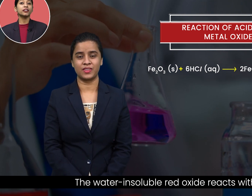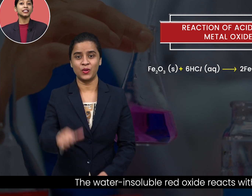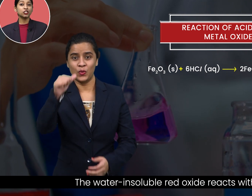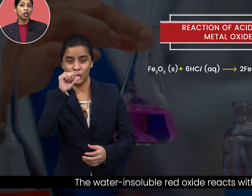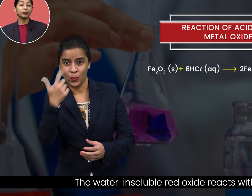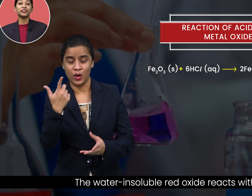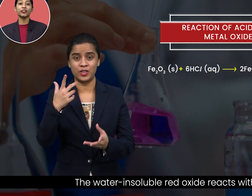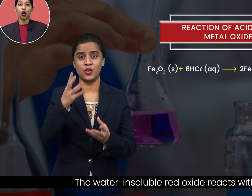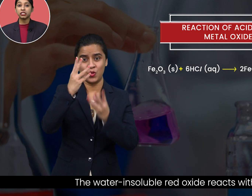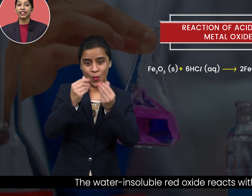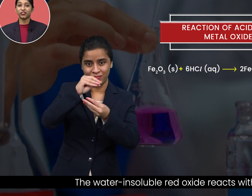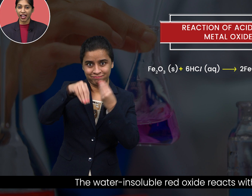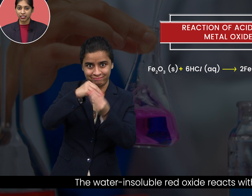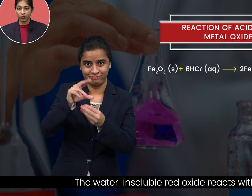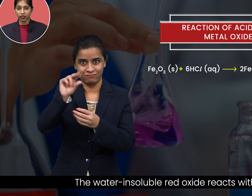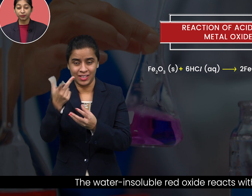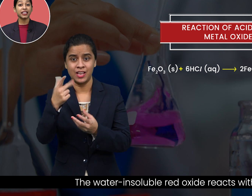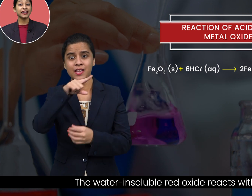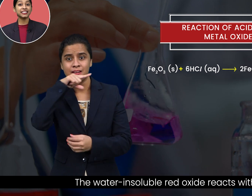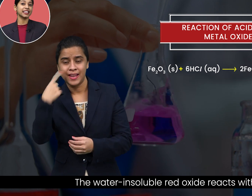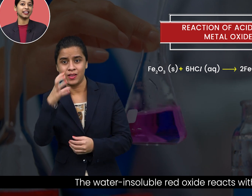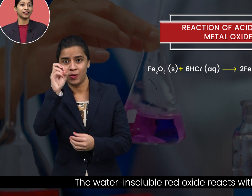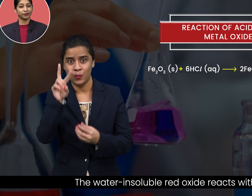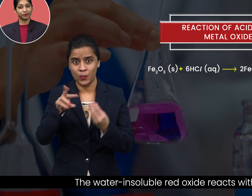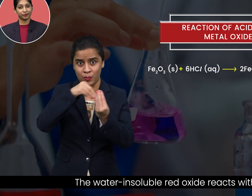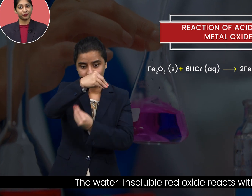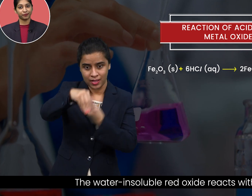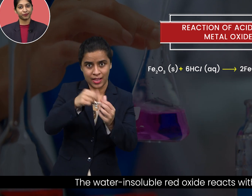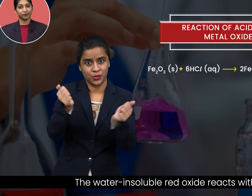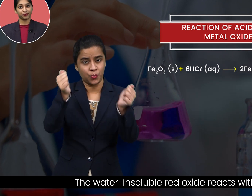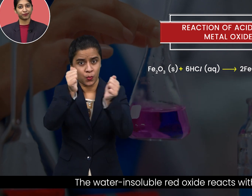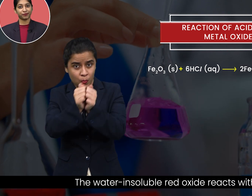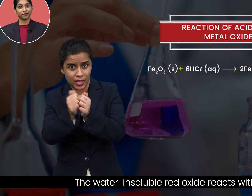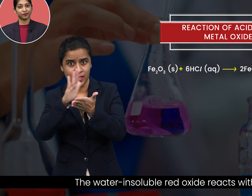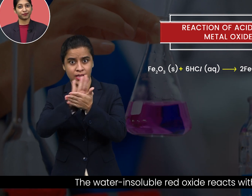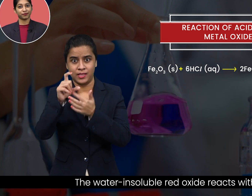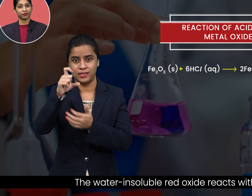The water insoluble red oxide reacts with HCl